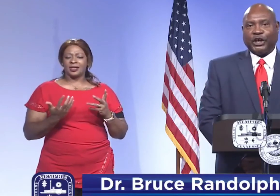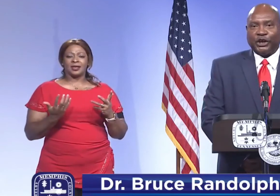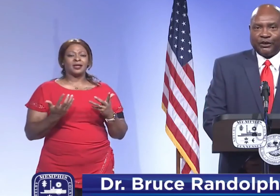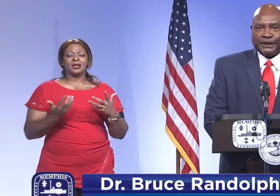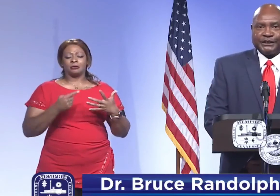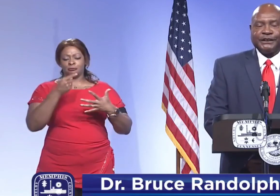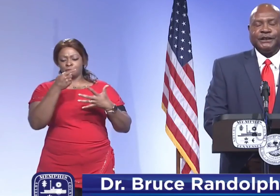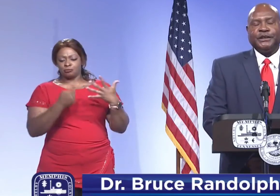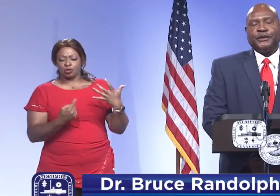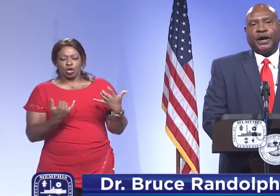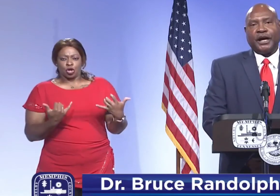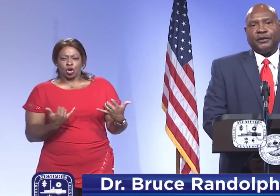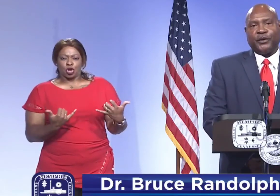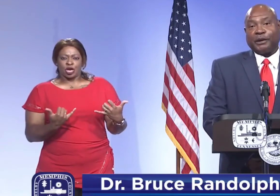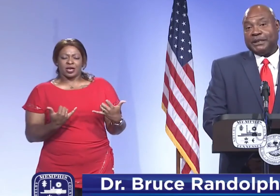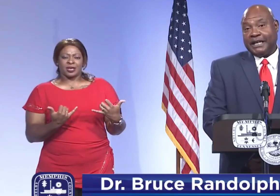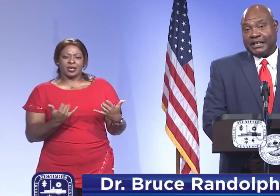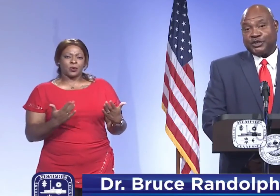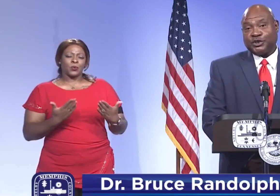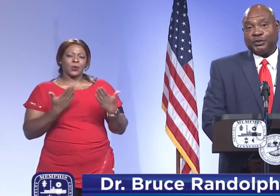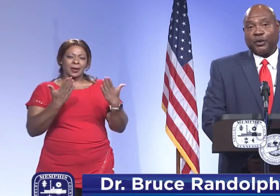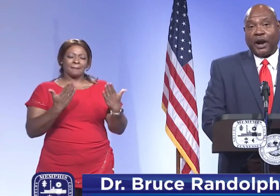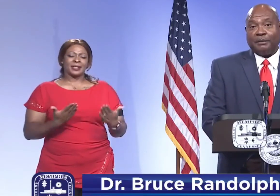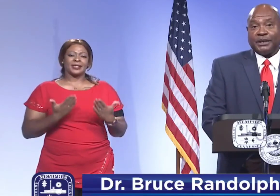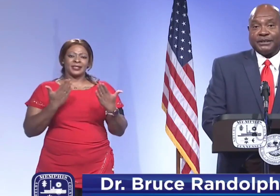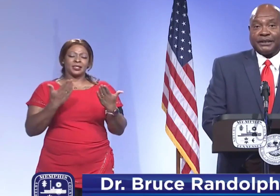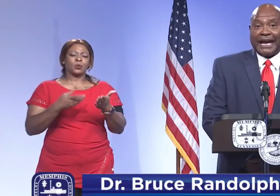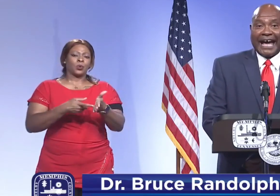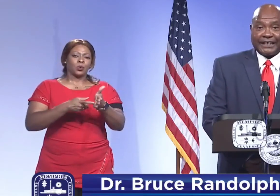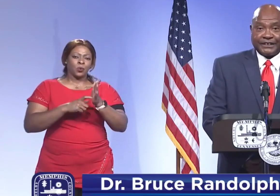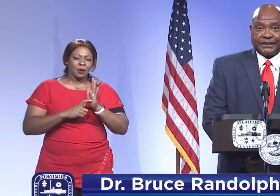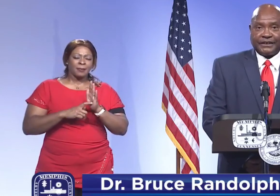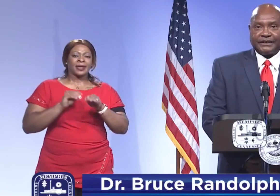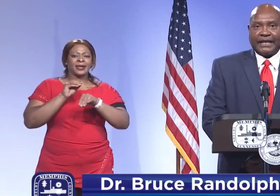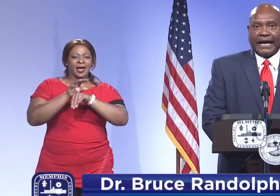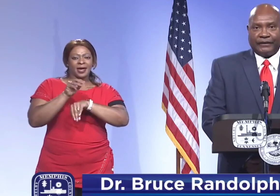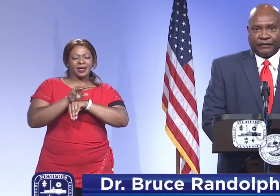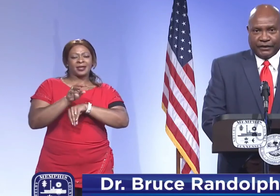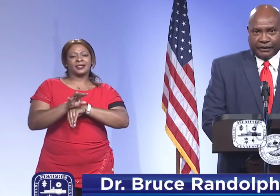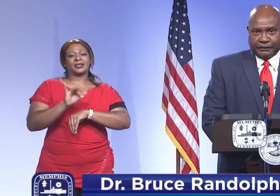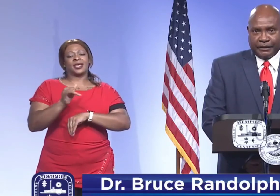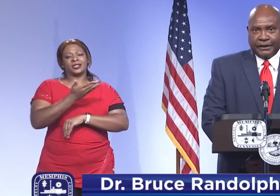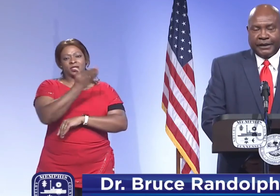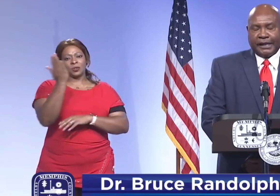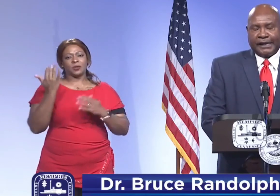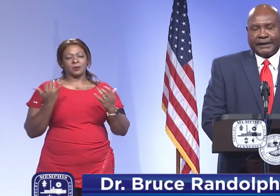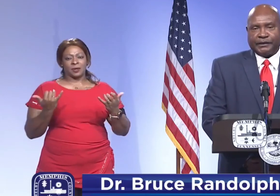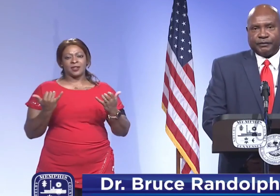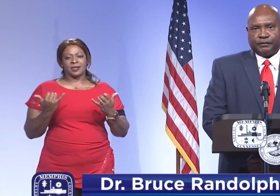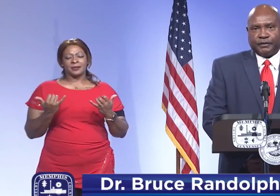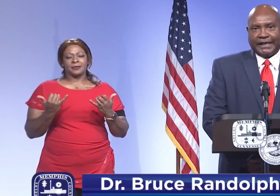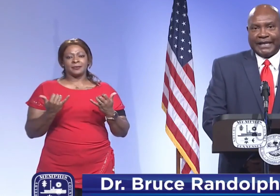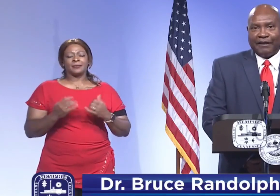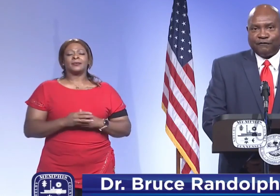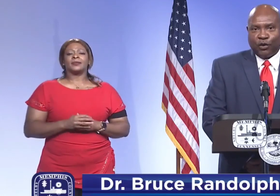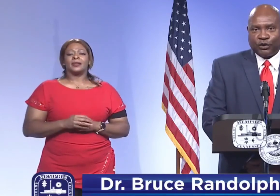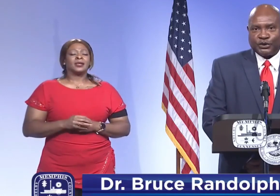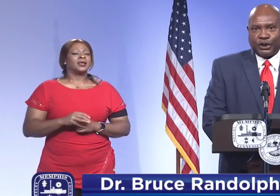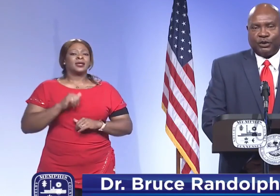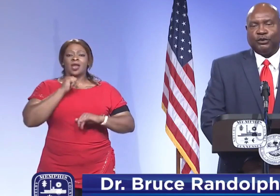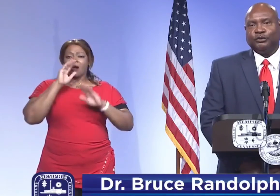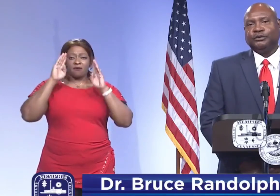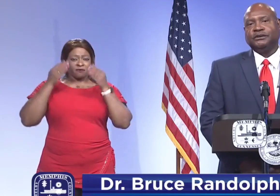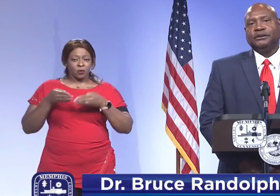the current recommendations, requirements, or guidance that's out there, and not